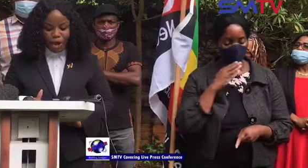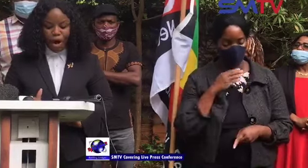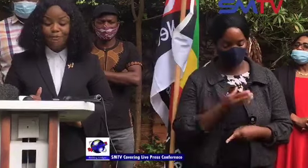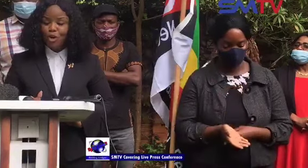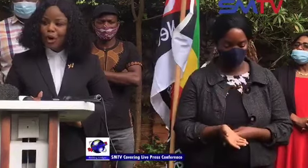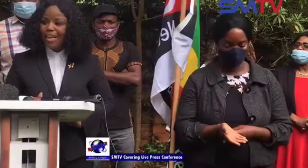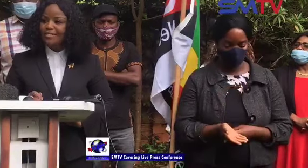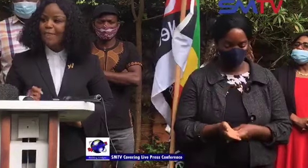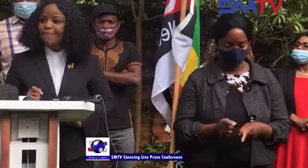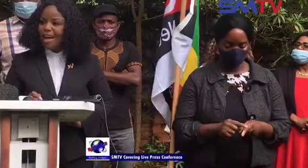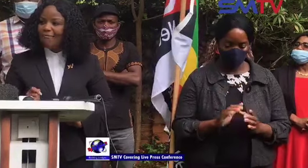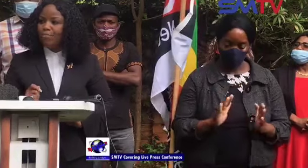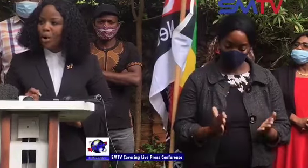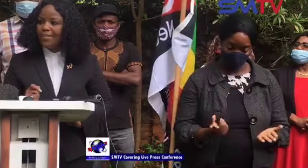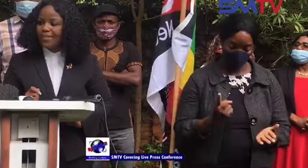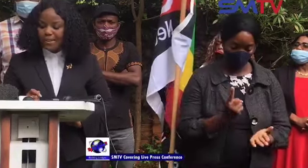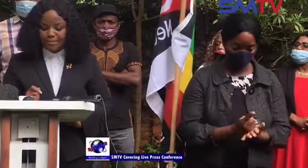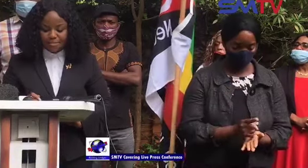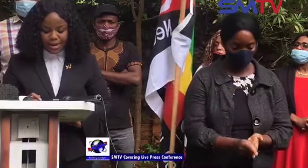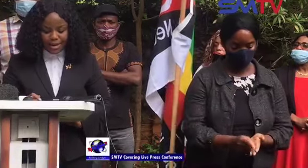relating to a tender scam of